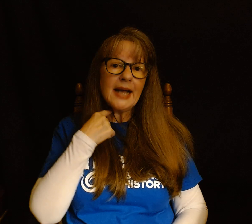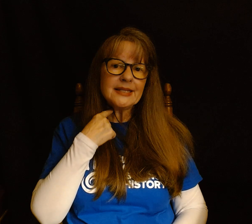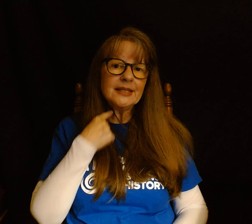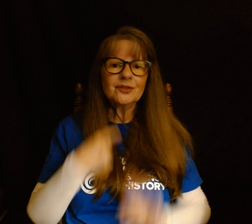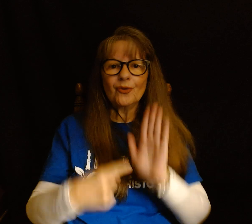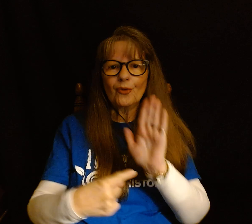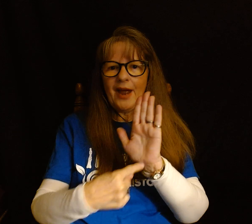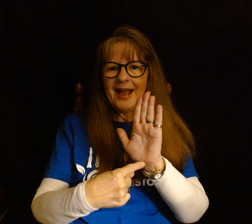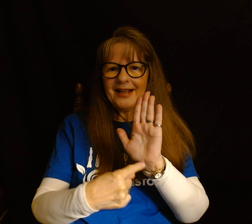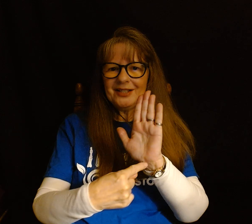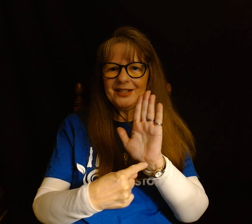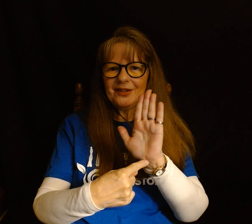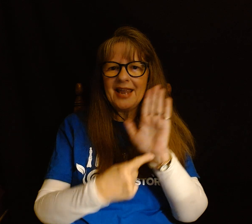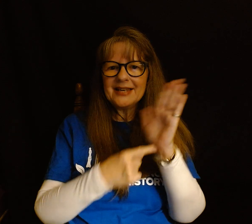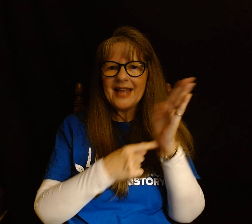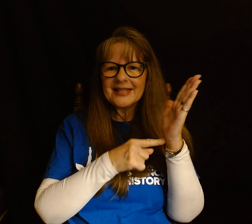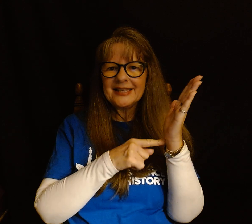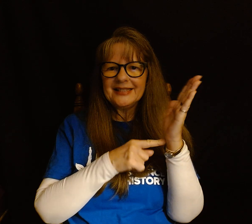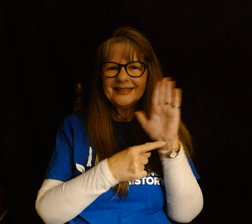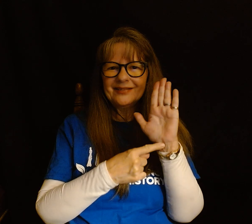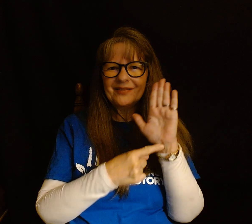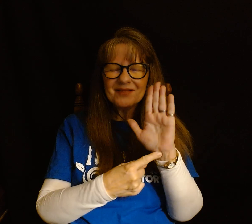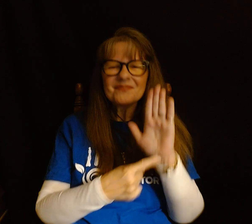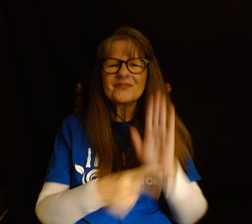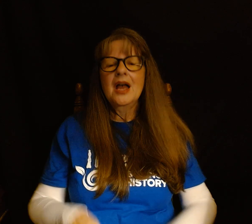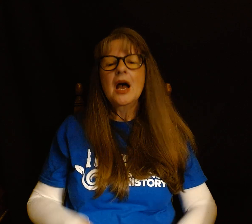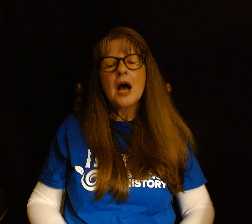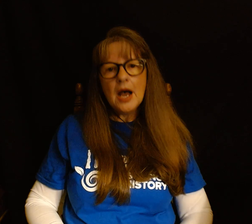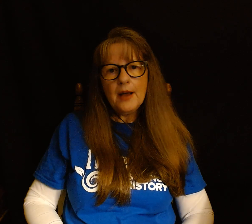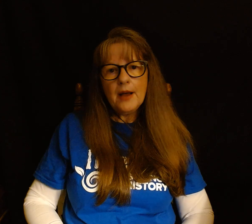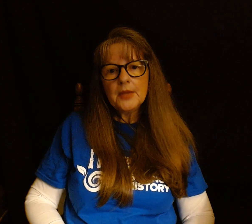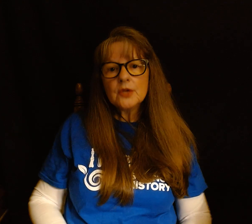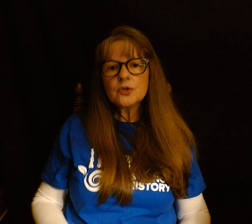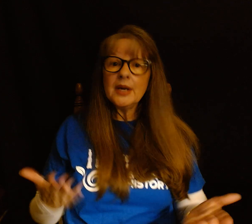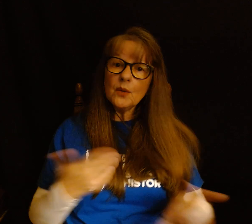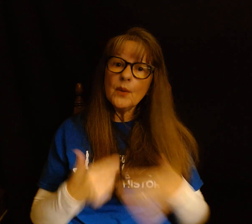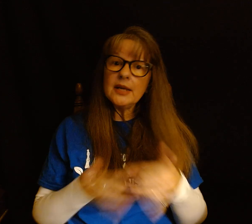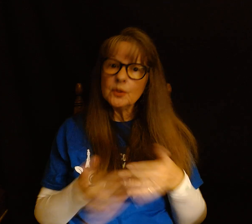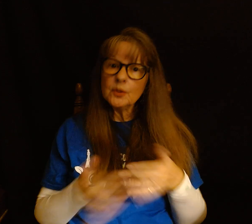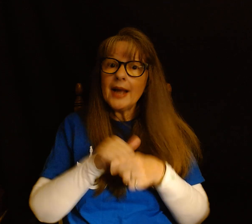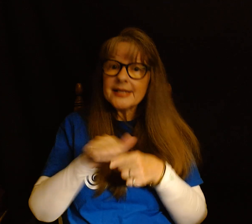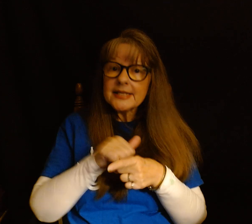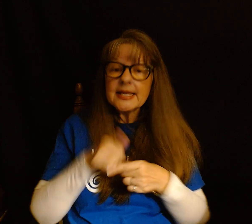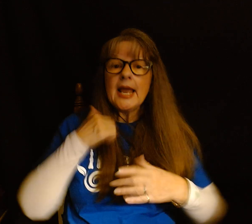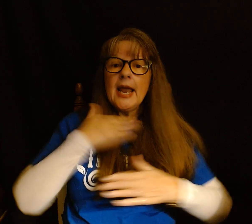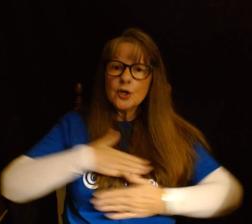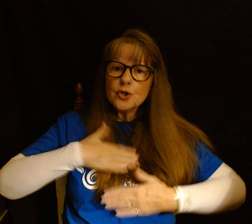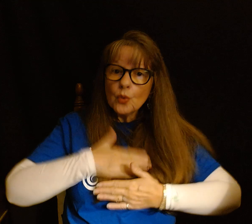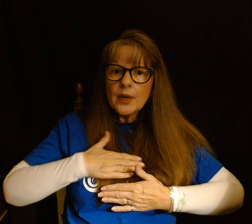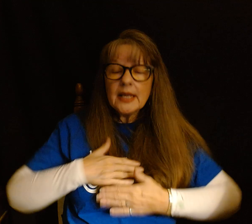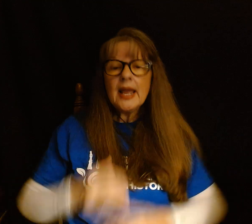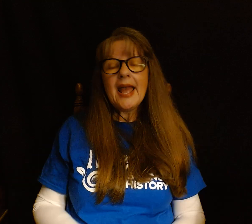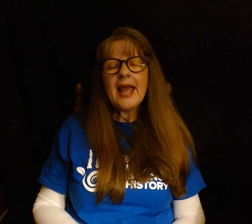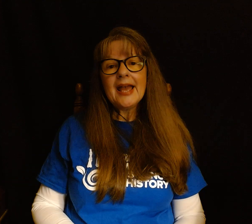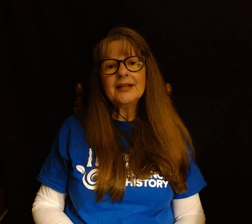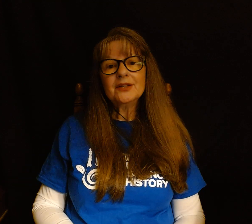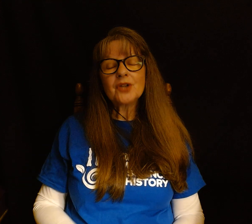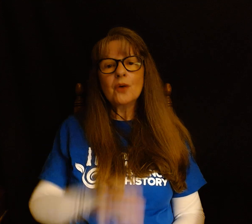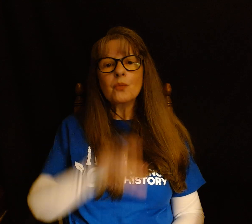accent, hand accent, right? So anyway, so practice and enjoy, and watch